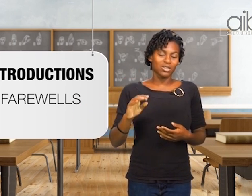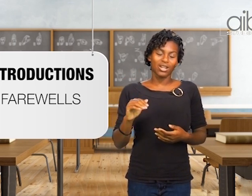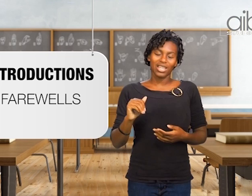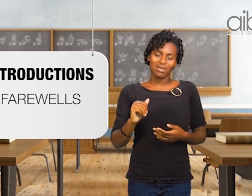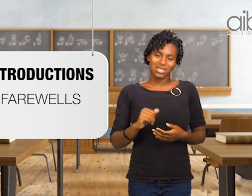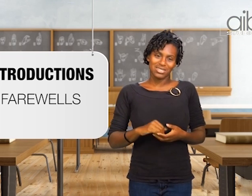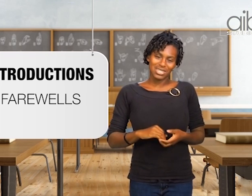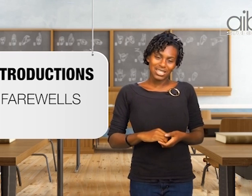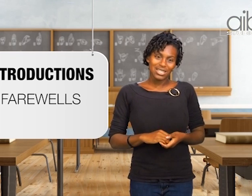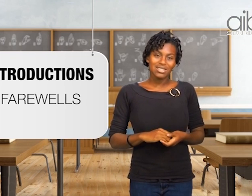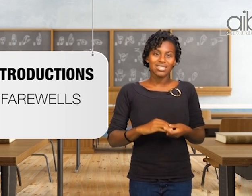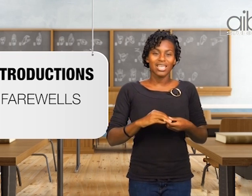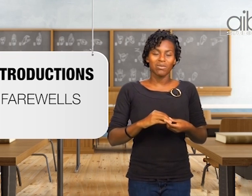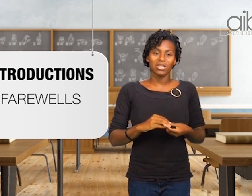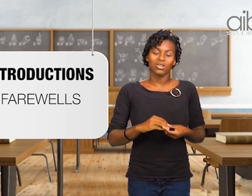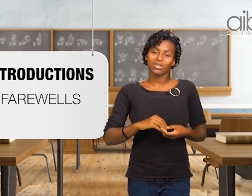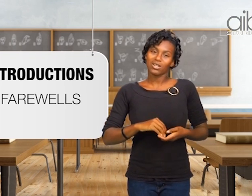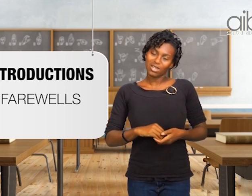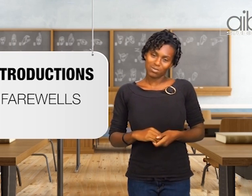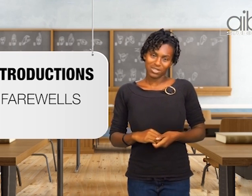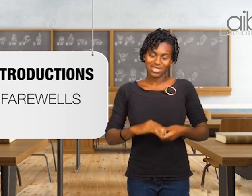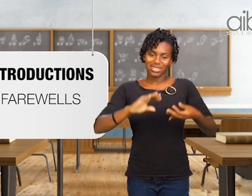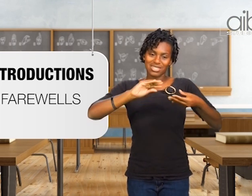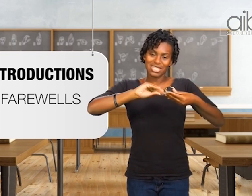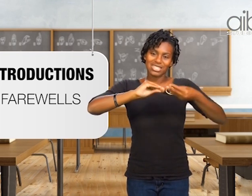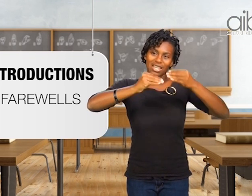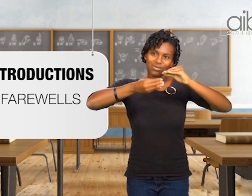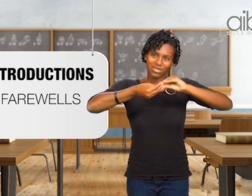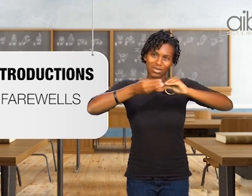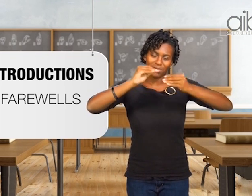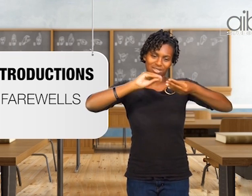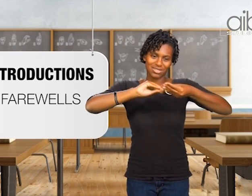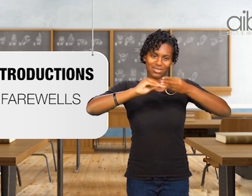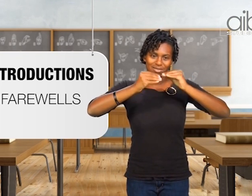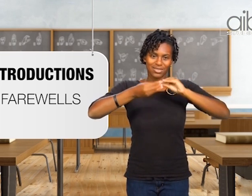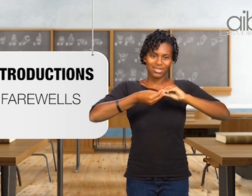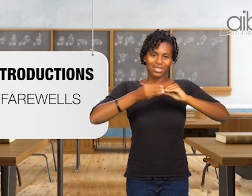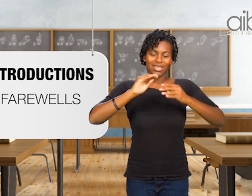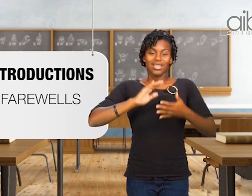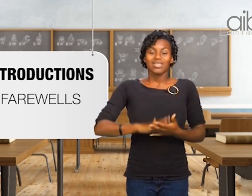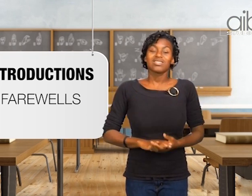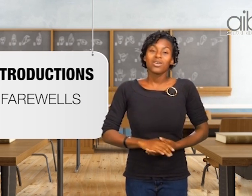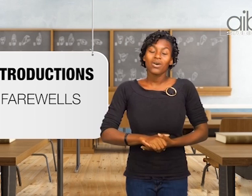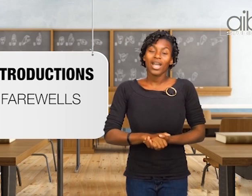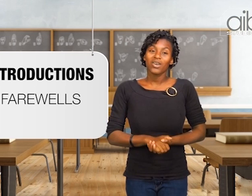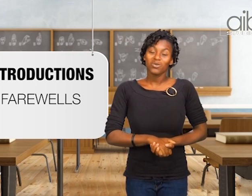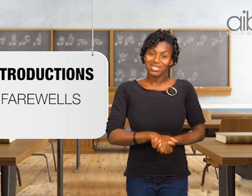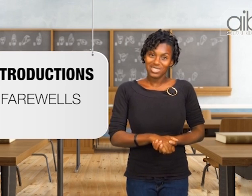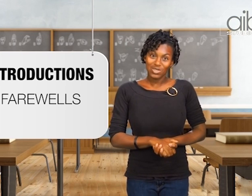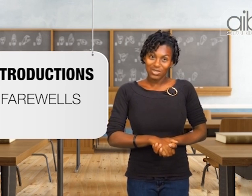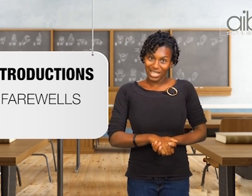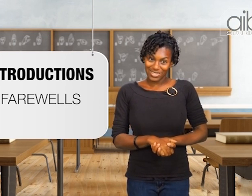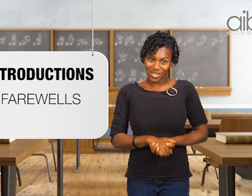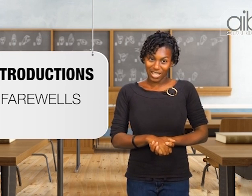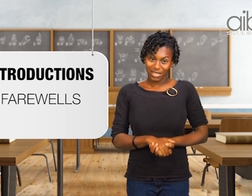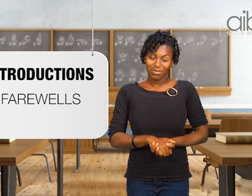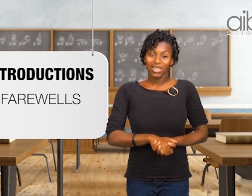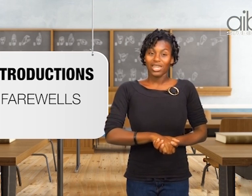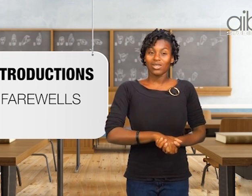our ABCs, and we learn our numbers, and this is a sign for numbers. So I hope to see you next time, and